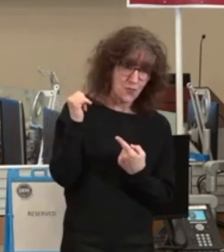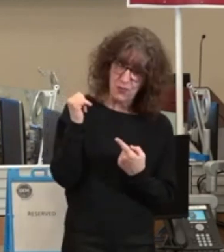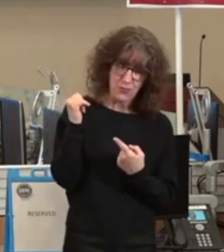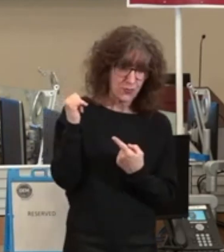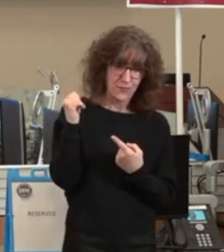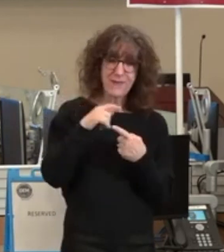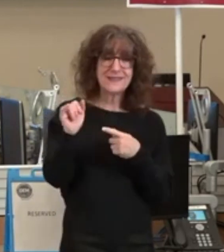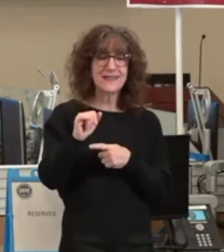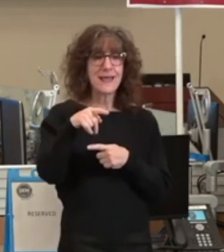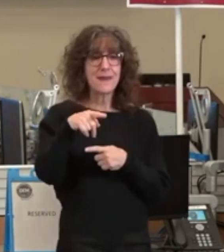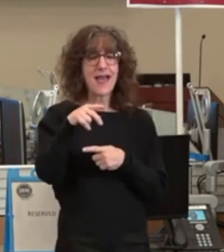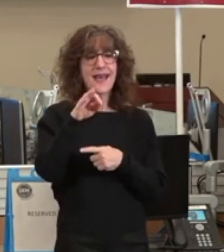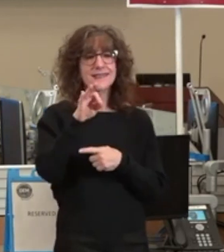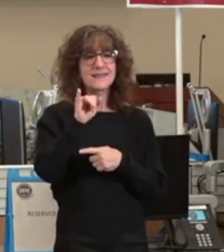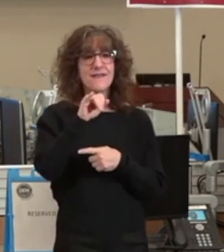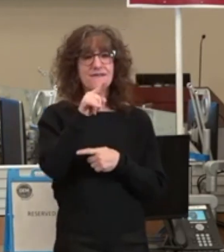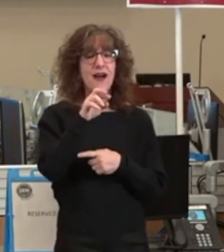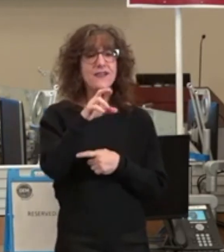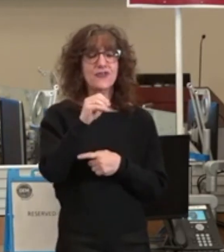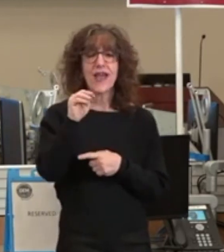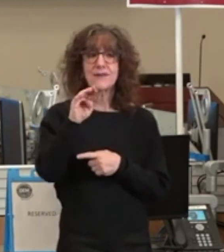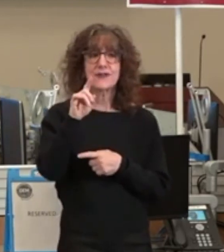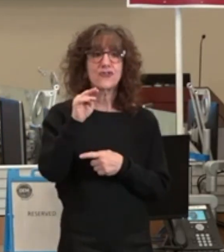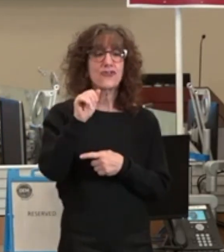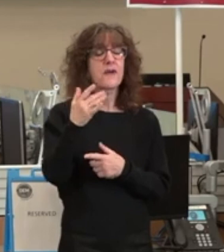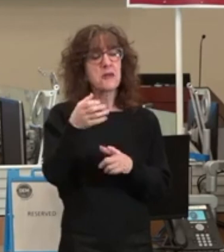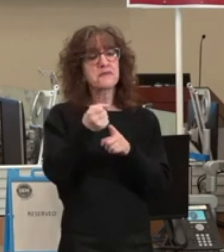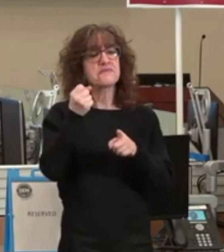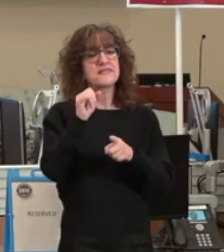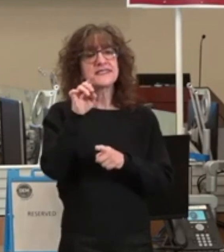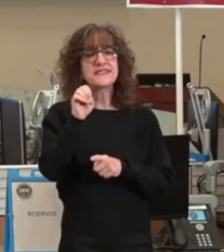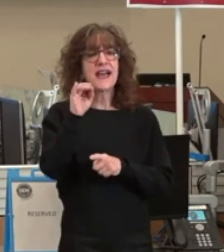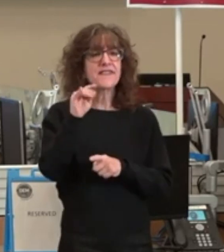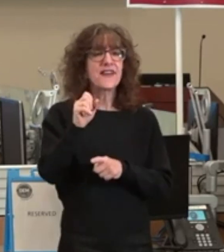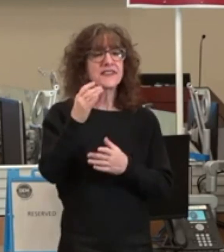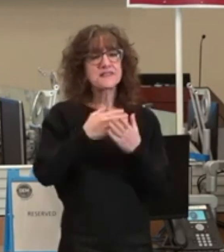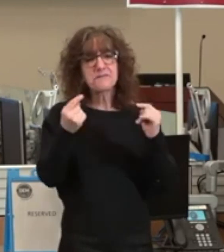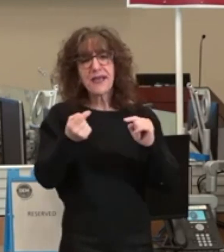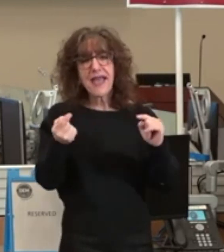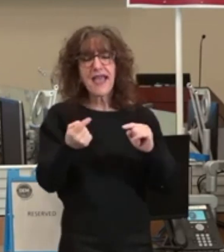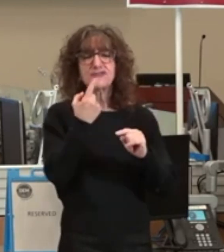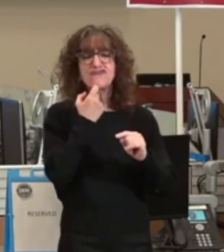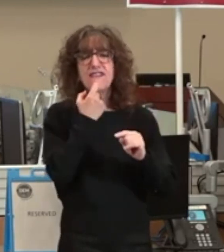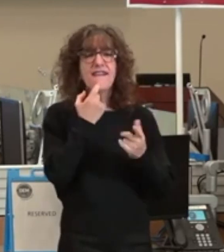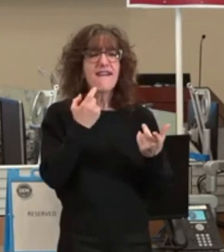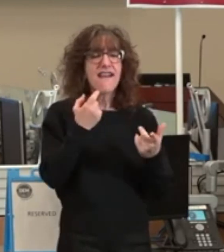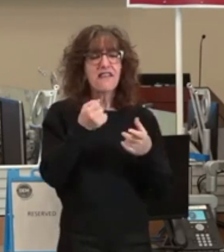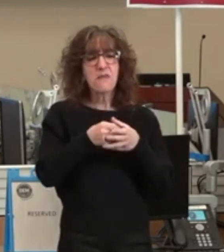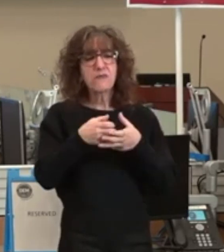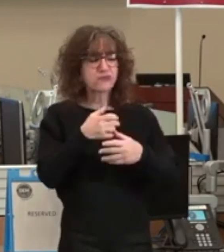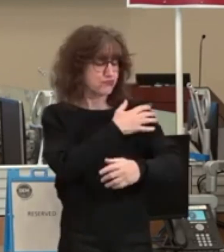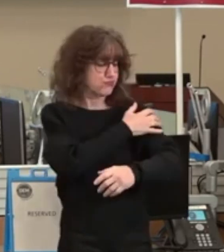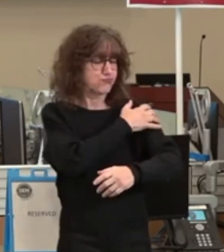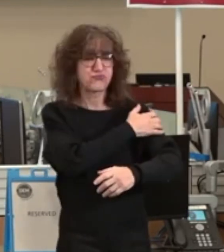also, like Pfizer and Moderna, Johnson & Johnson may give you some side effects like some pain, redness, swelling in